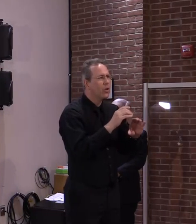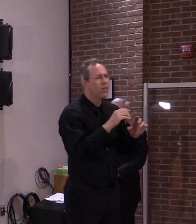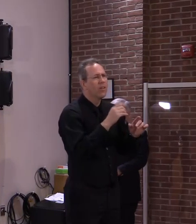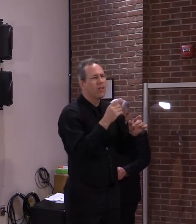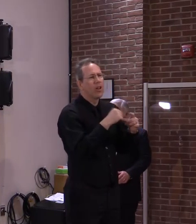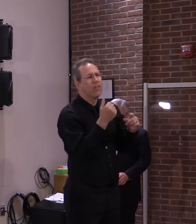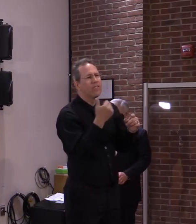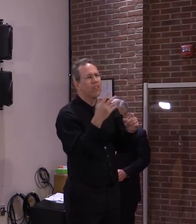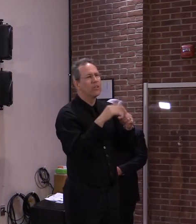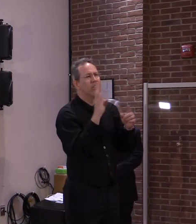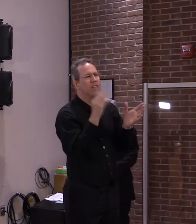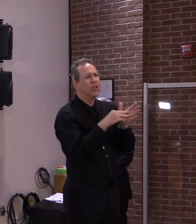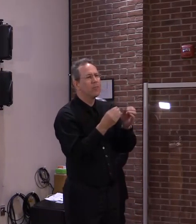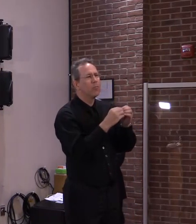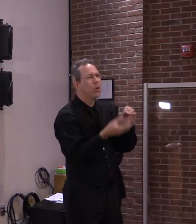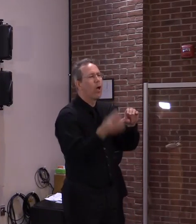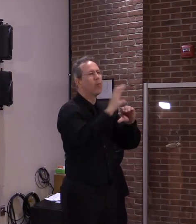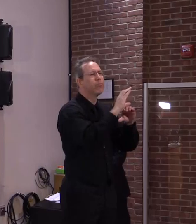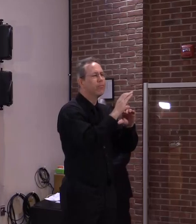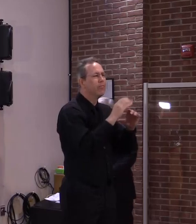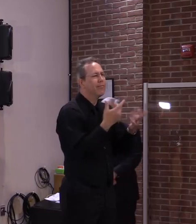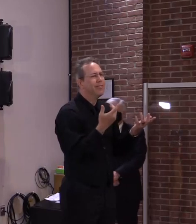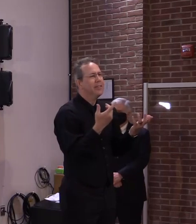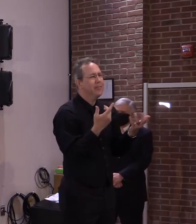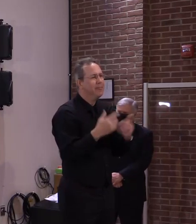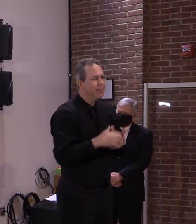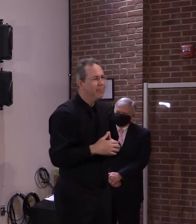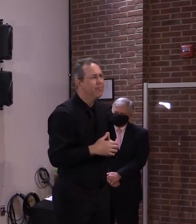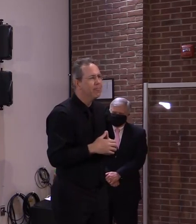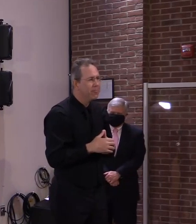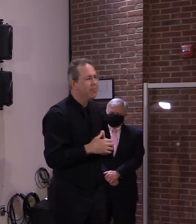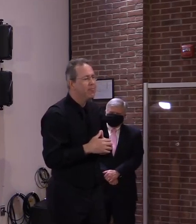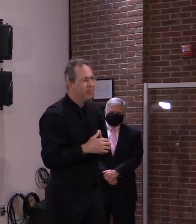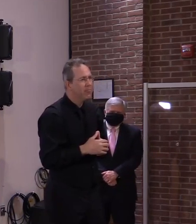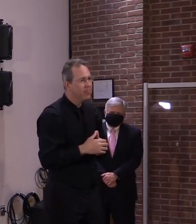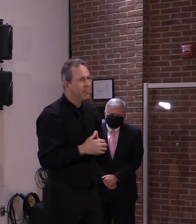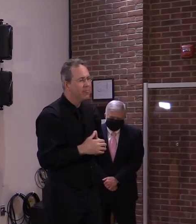It's good news. Okay. Thank you very much.